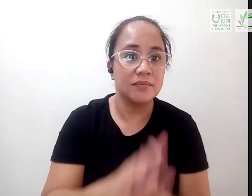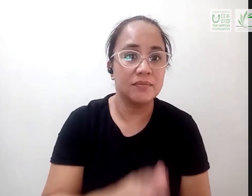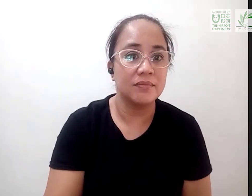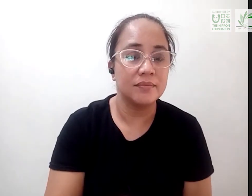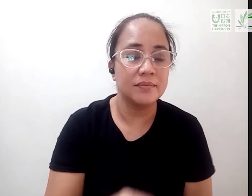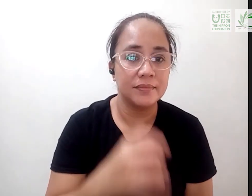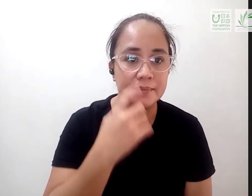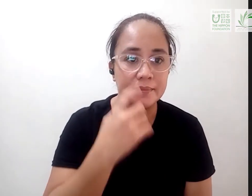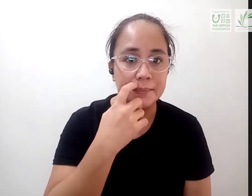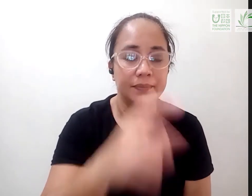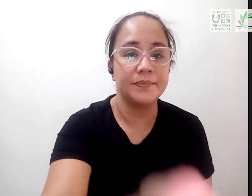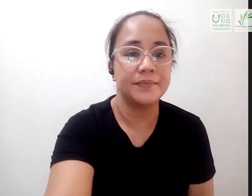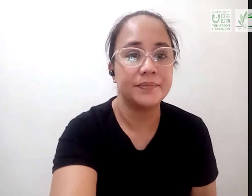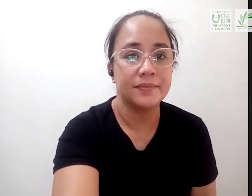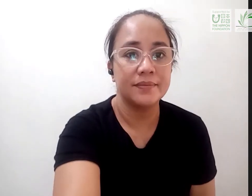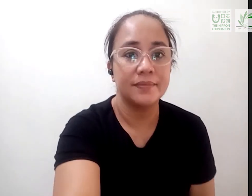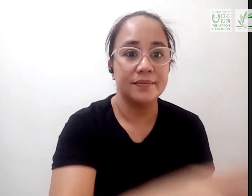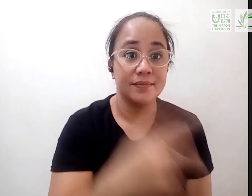Okay, so,